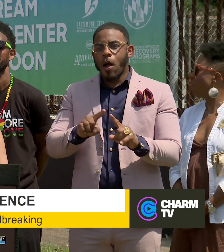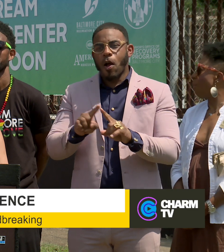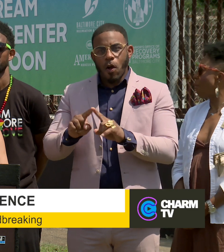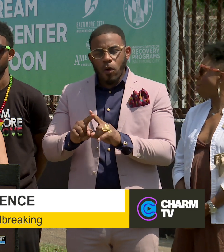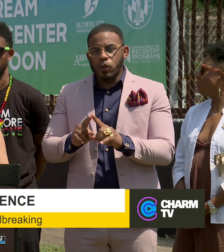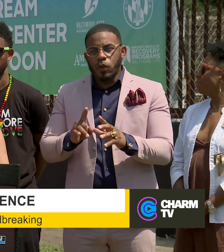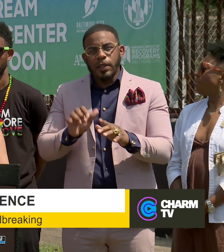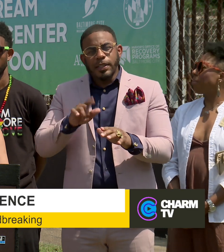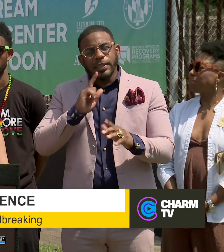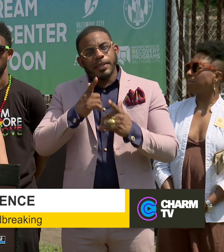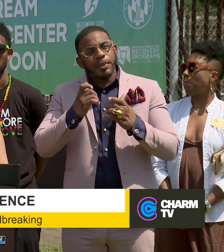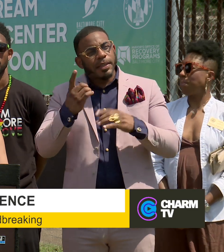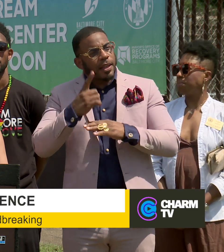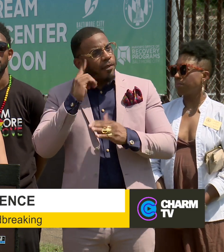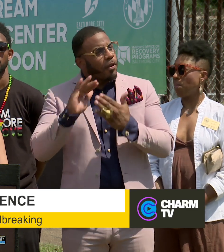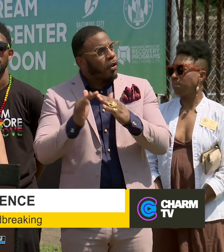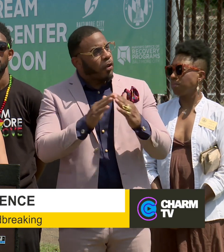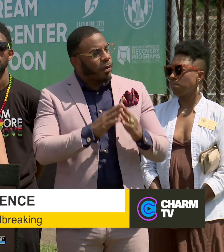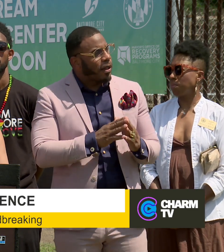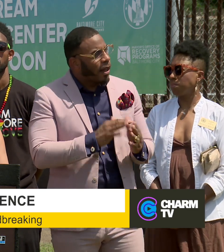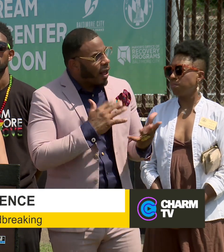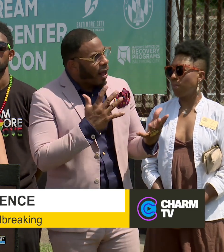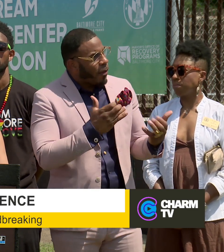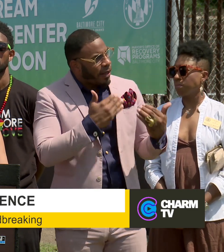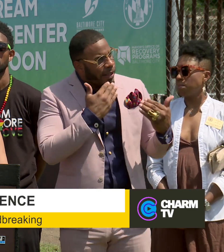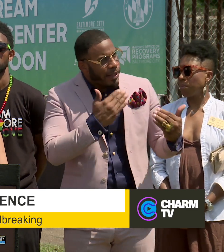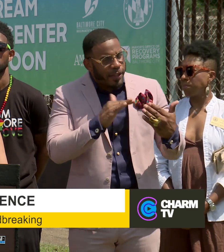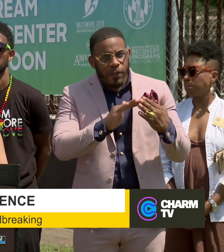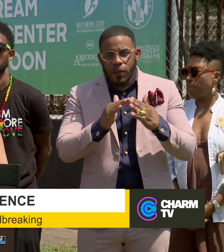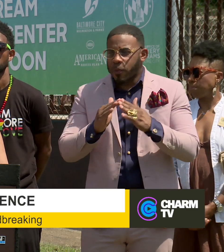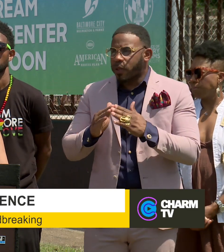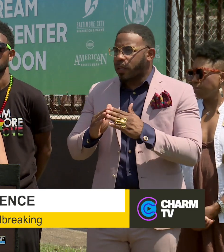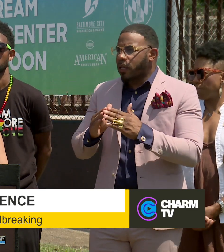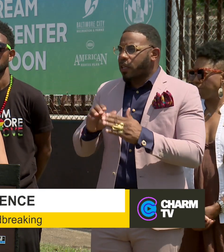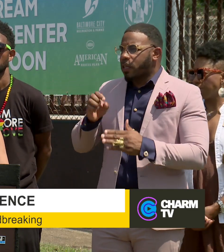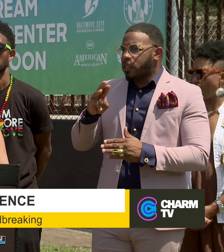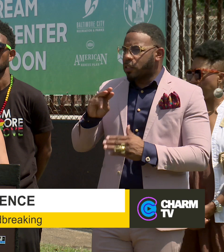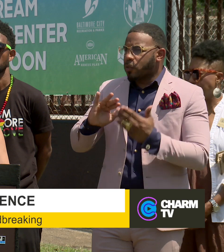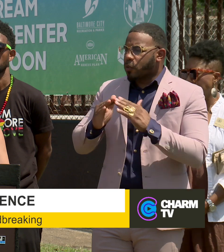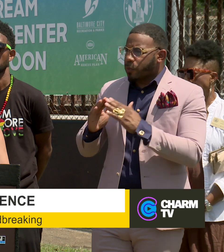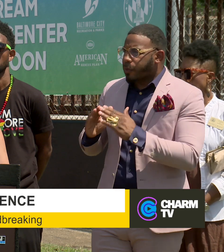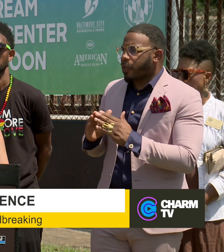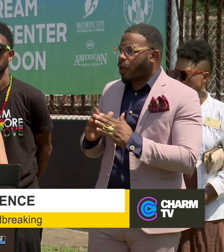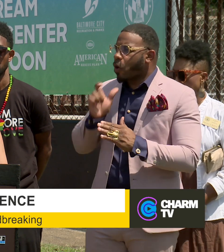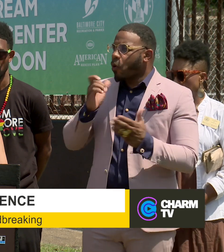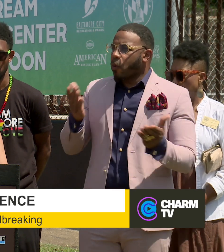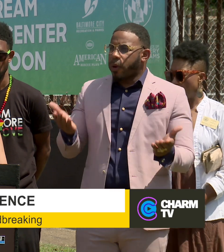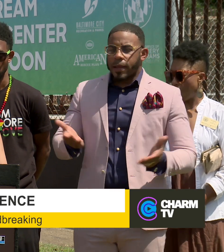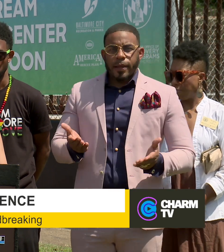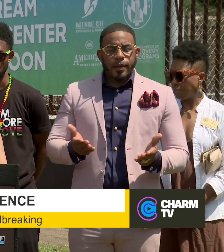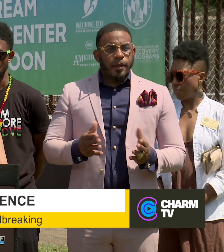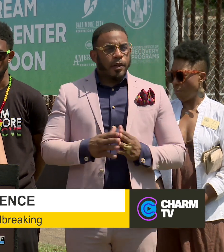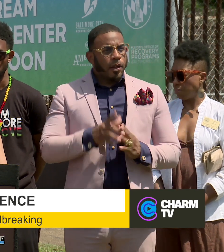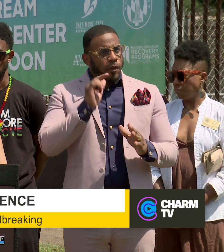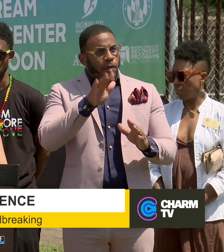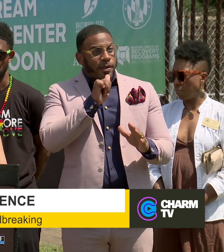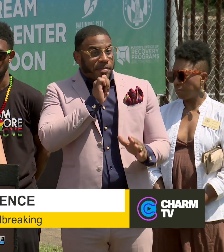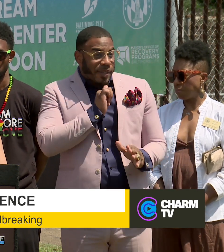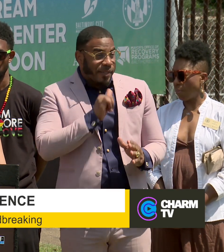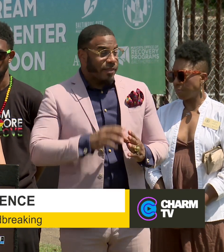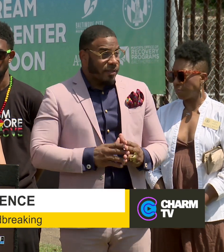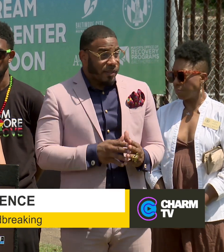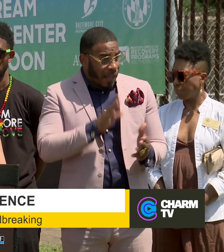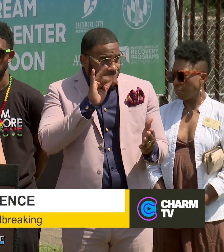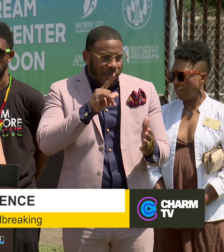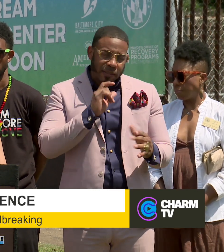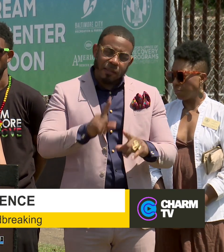also that this is a big day for the community. And I do want to thank the community, Chum community, who are here for your patience. I